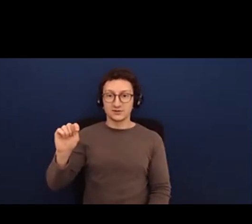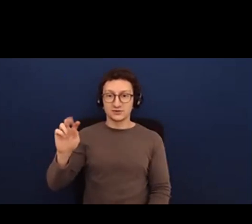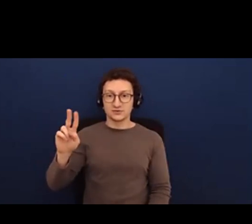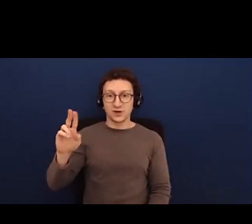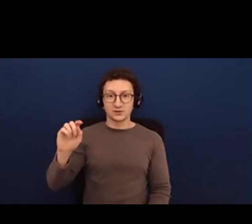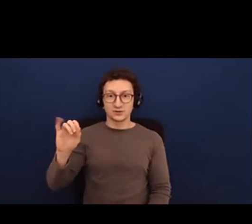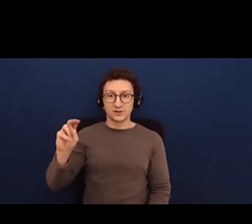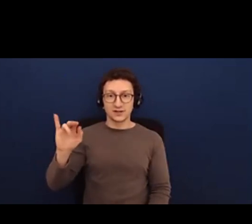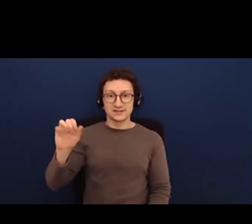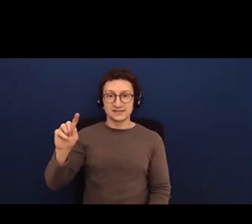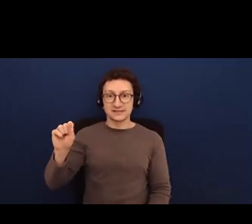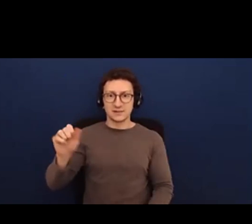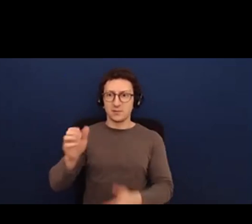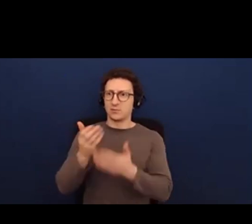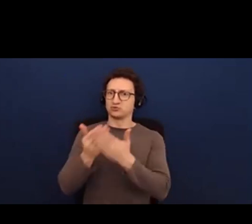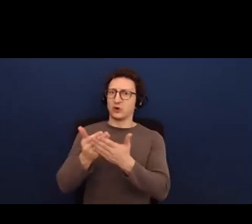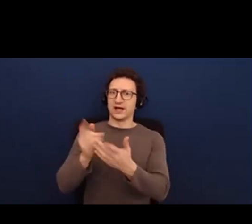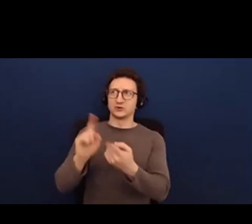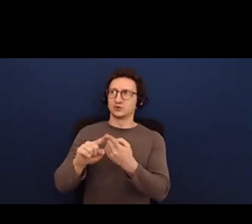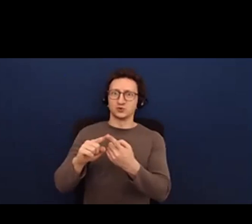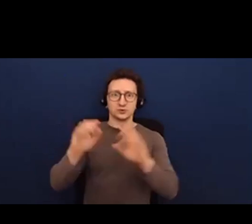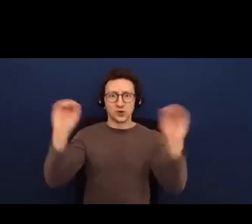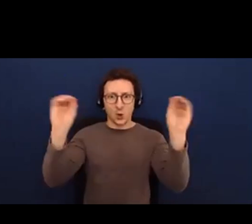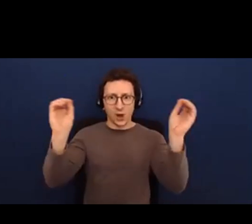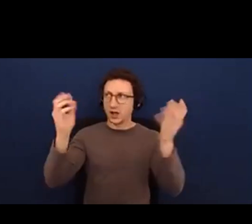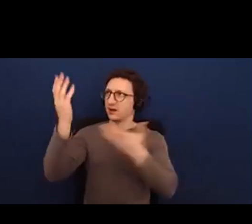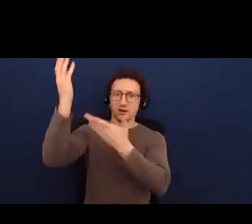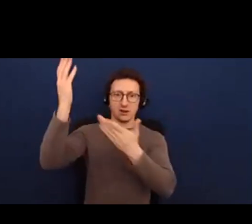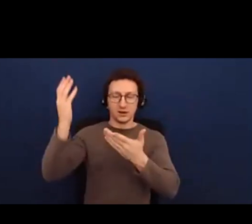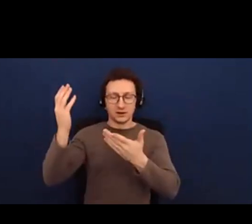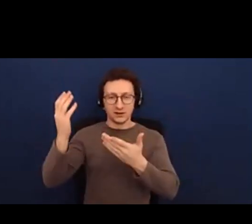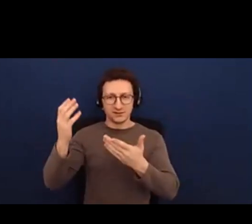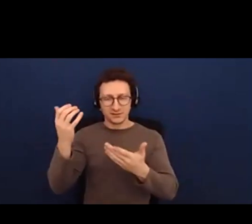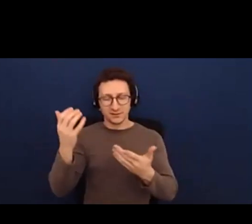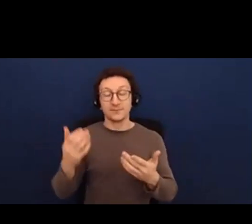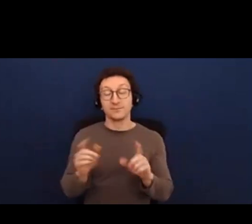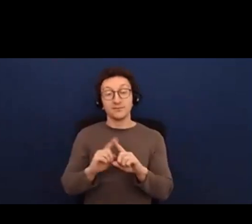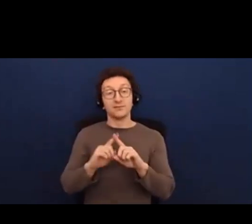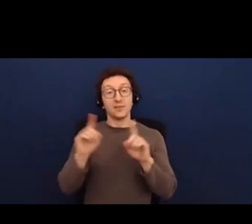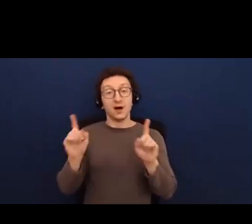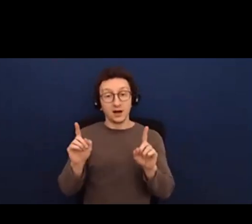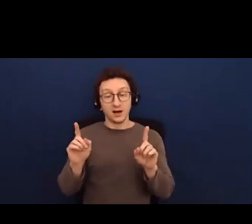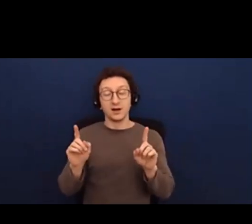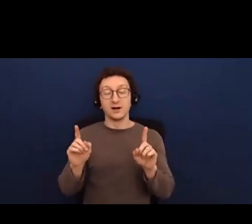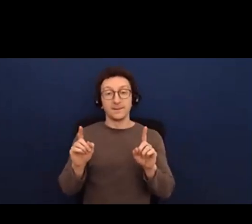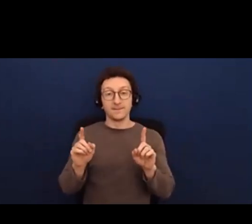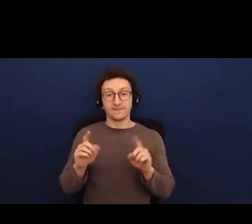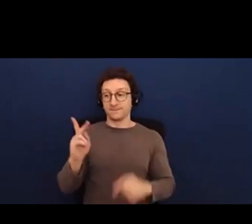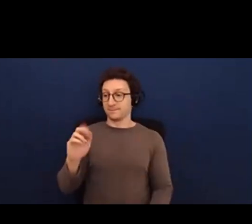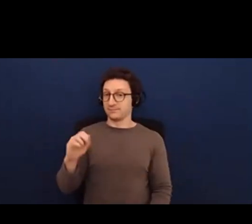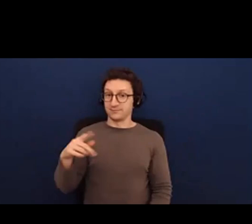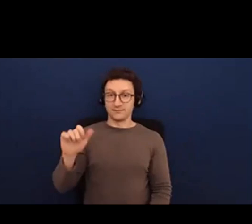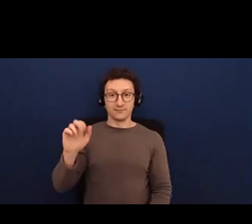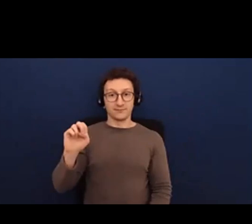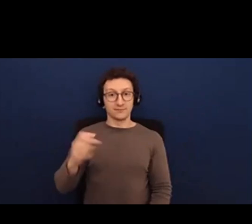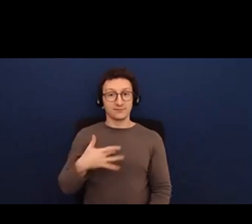concern. Well, the truth of the matter is that according to Kaplan, the prayer in a certain